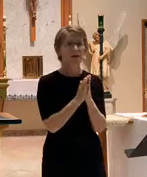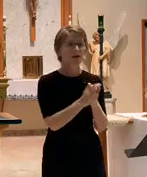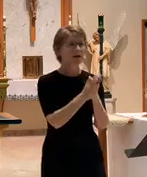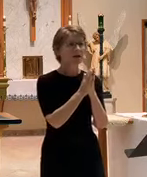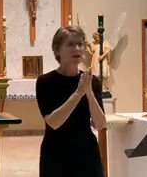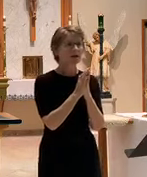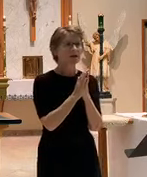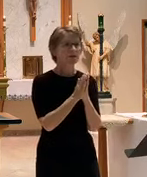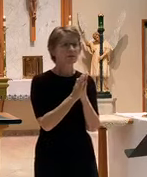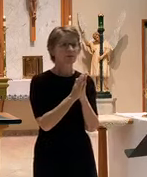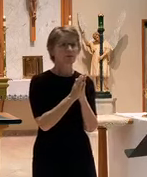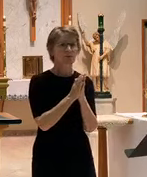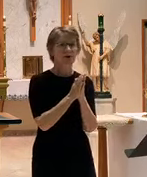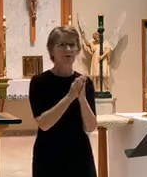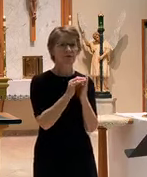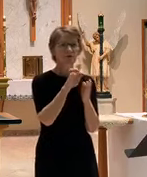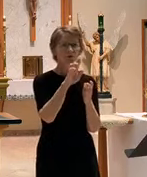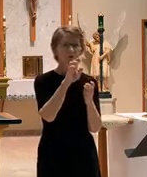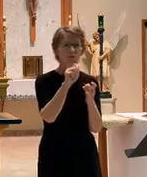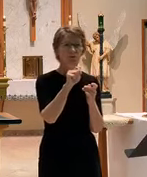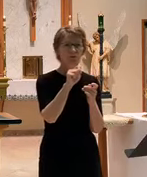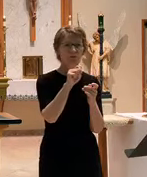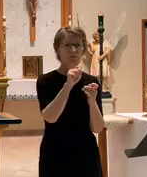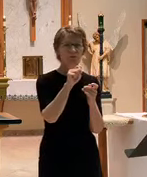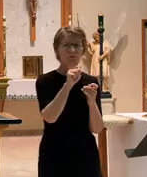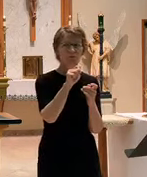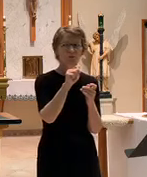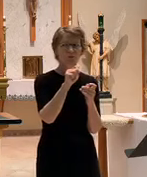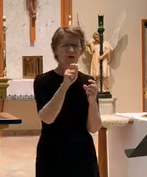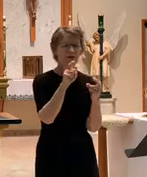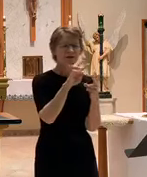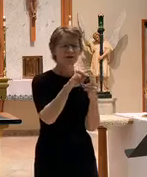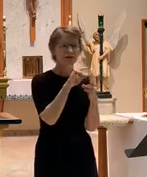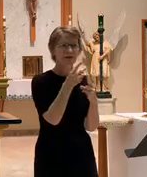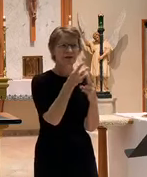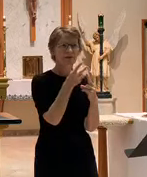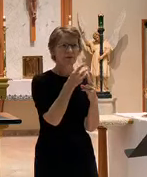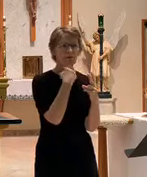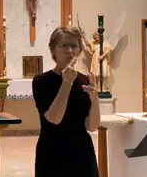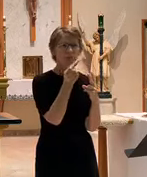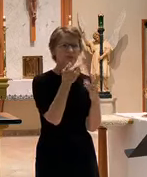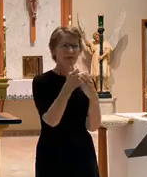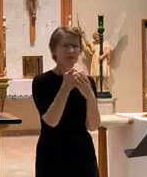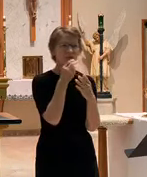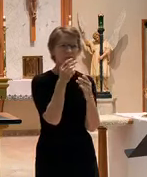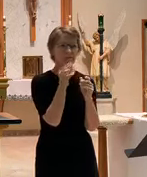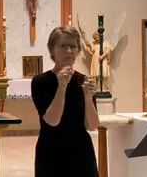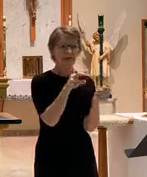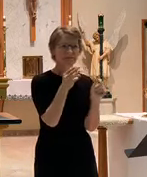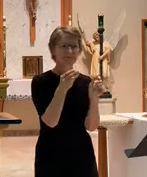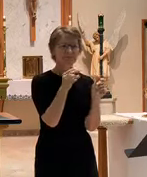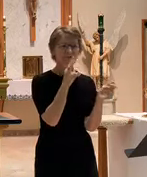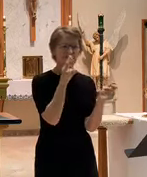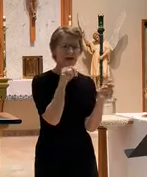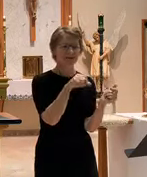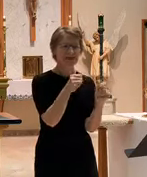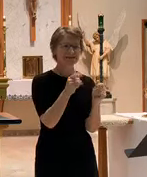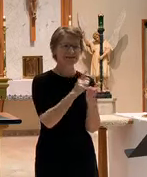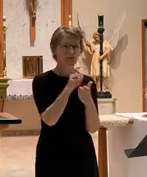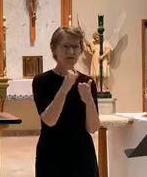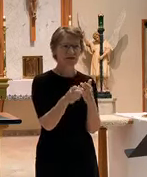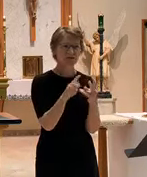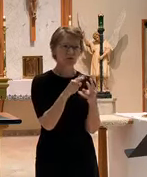For Radley Ann Litzinger and Reagan June Litzinger, who will be baptized this weekend, may the